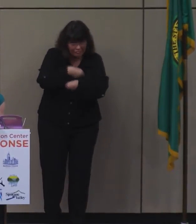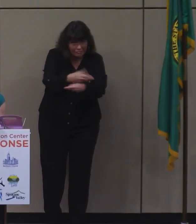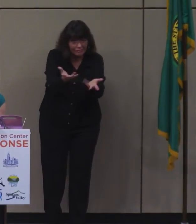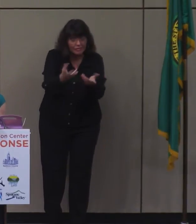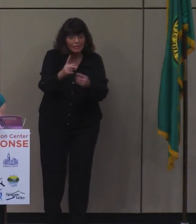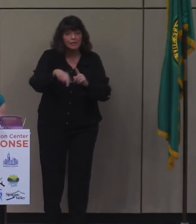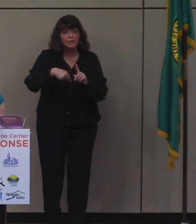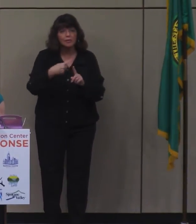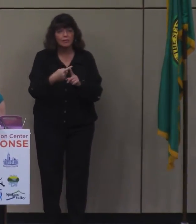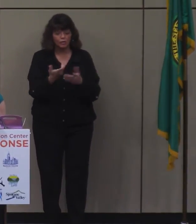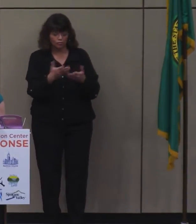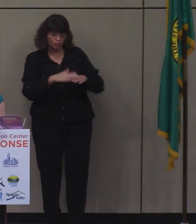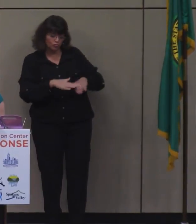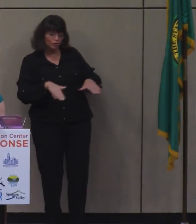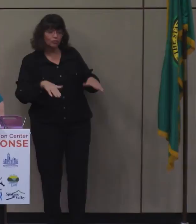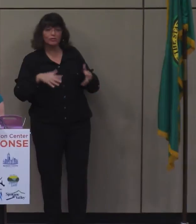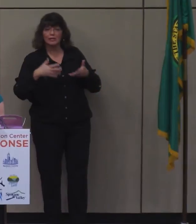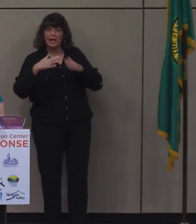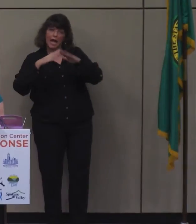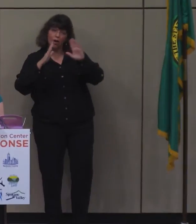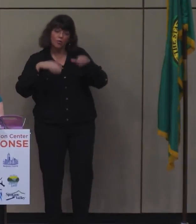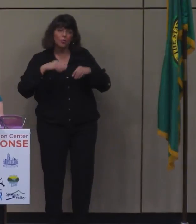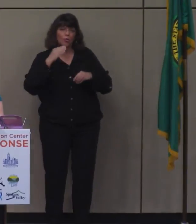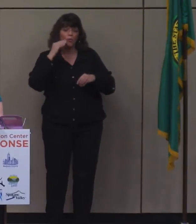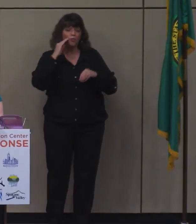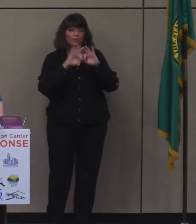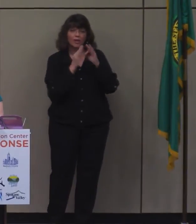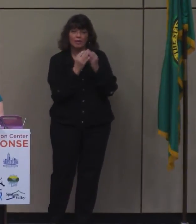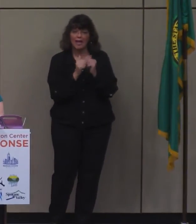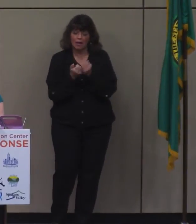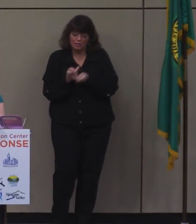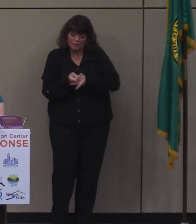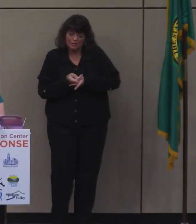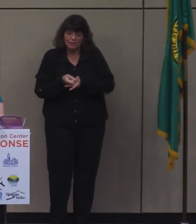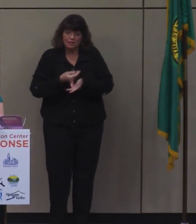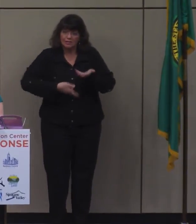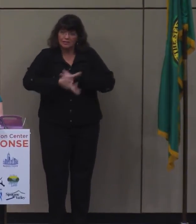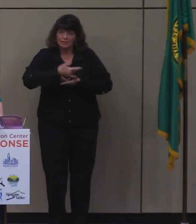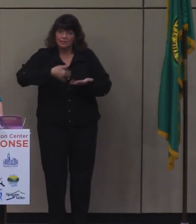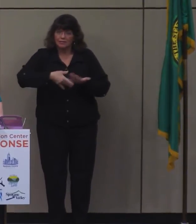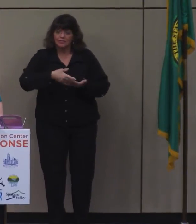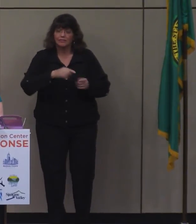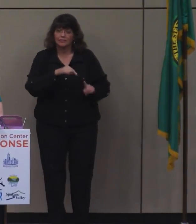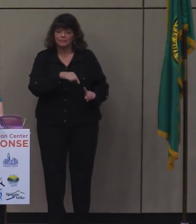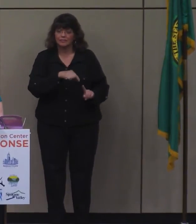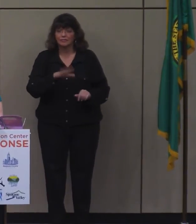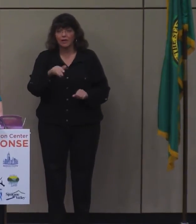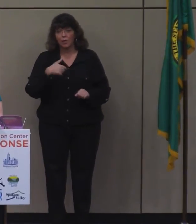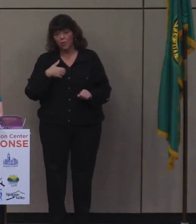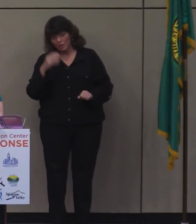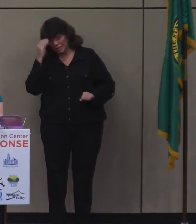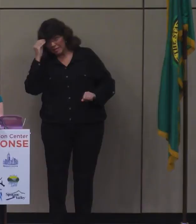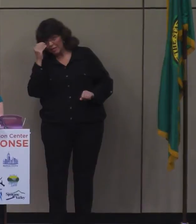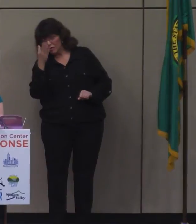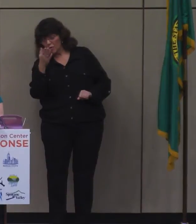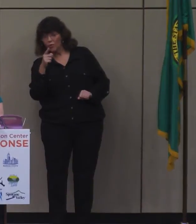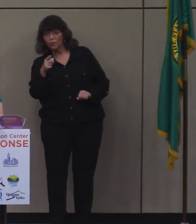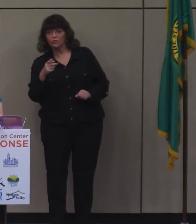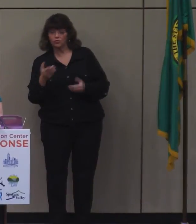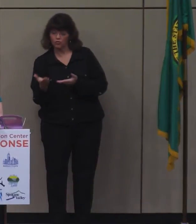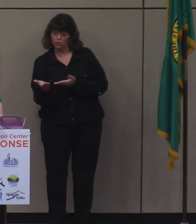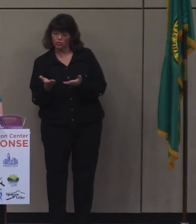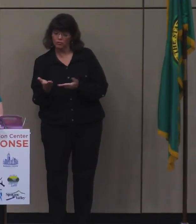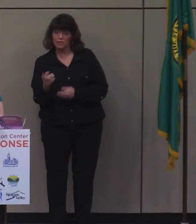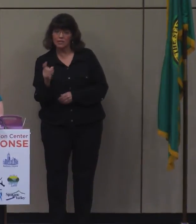at Frontier Behavioral Health, I oversee access to care, which is our intake department, and I just wanted to let everyone know that if you do want to come into services, we